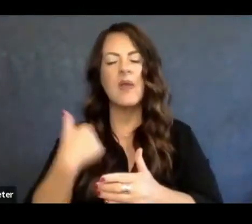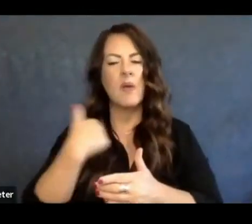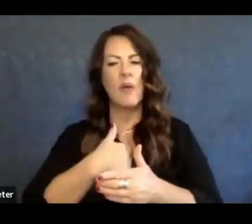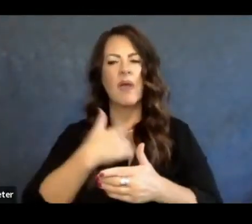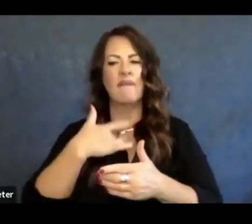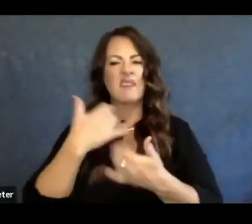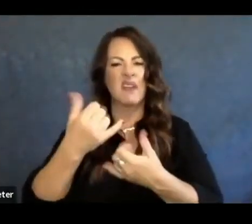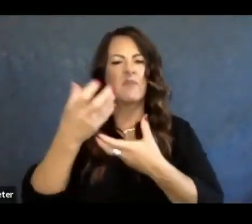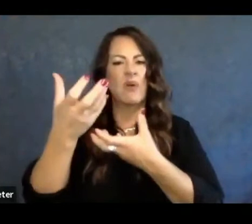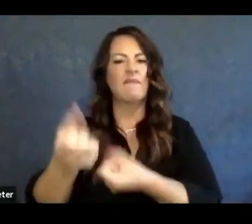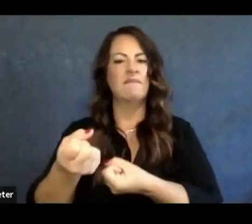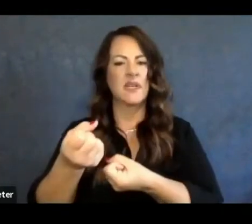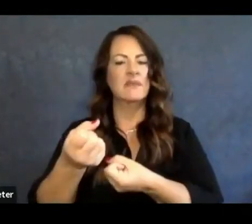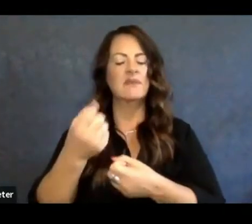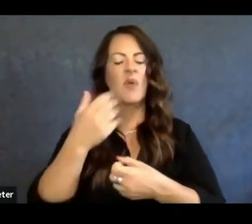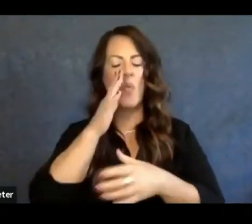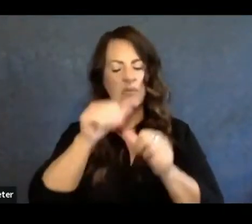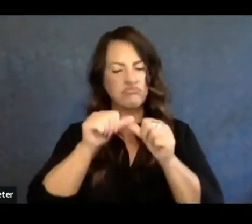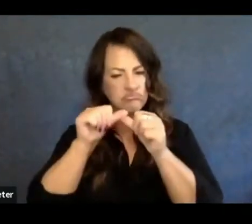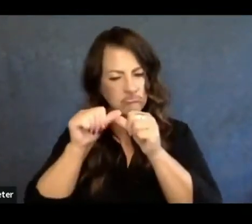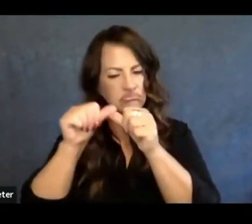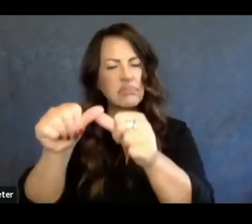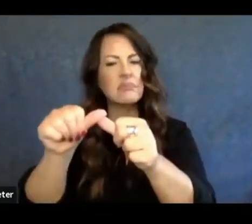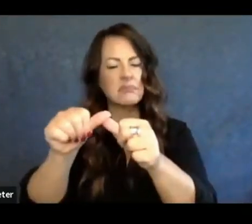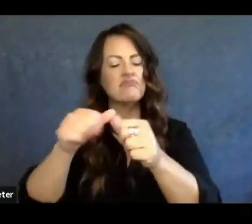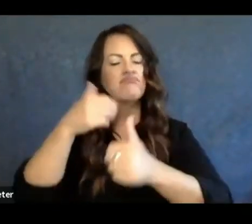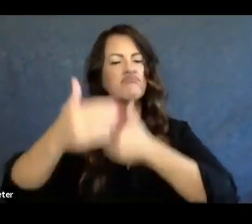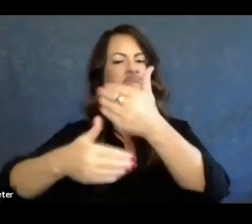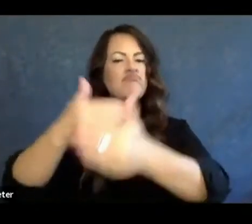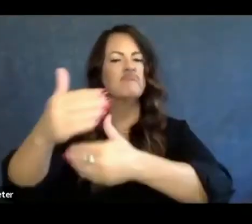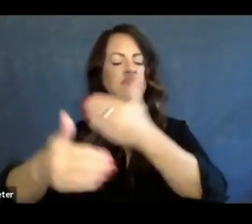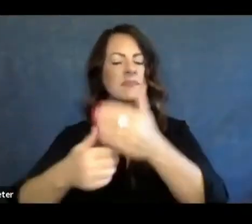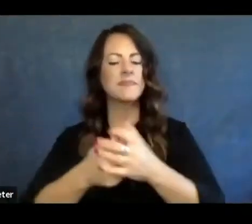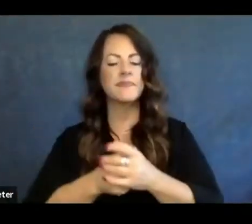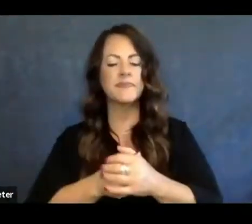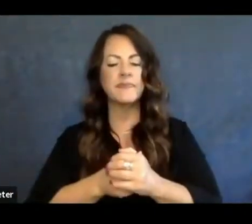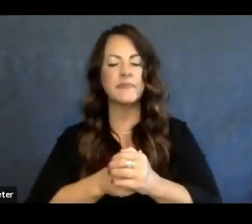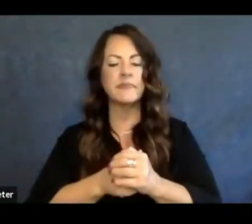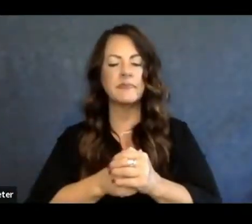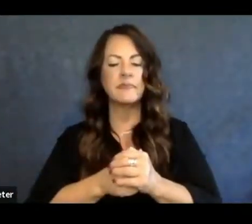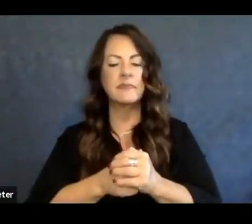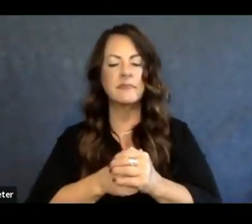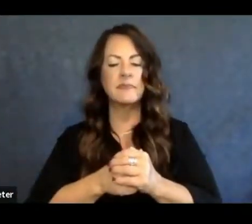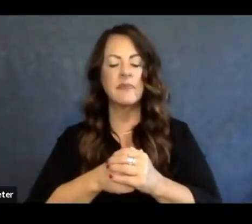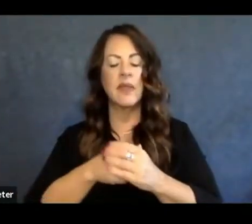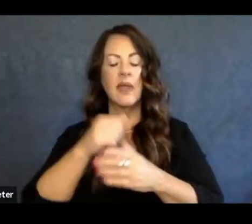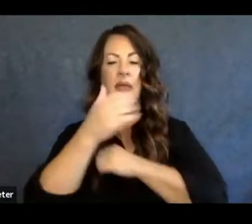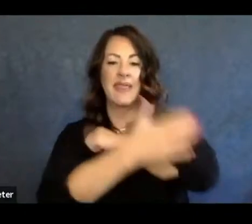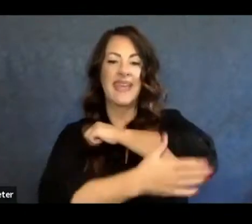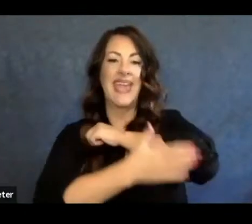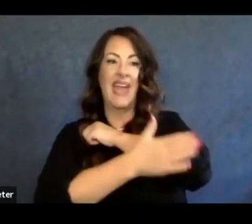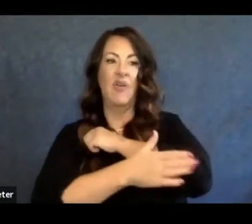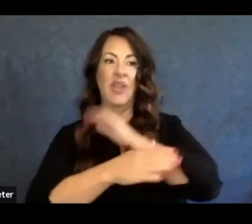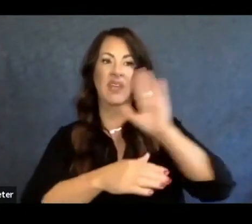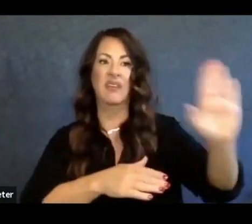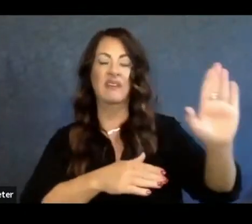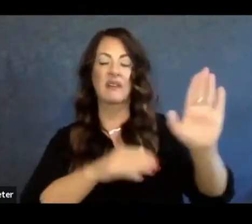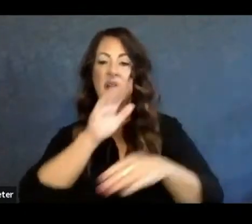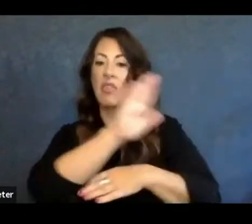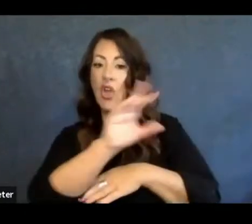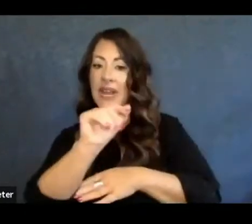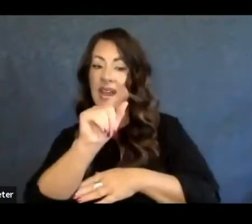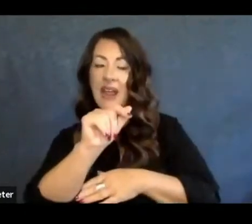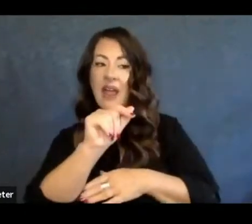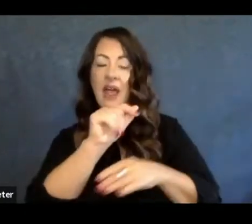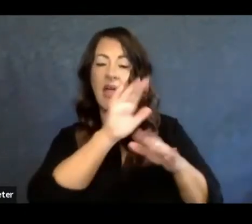will continue. As far as it refers to the county data monitoring list, we did